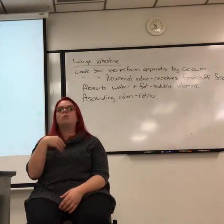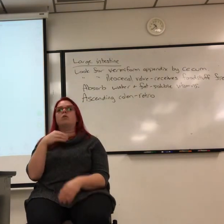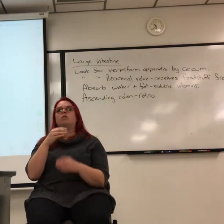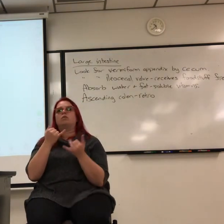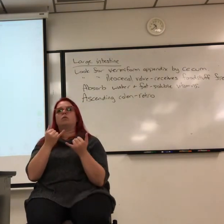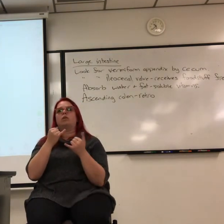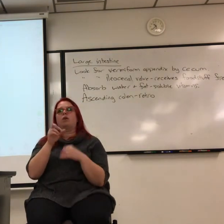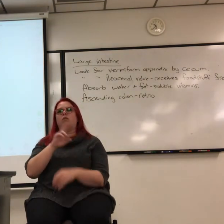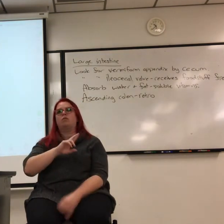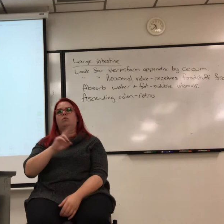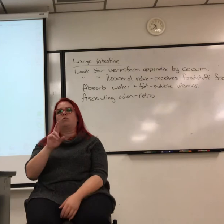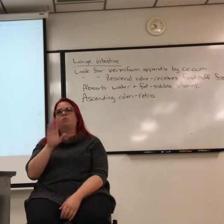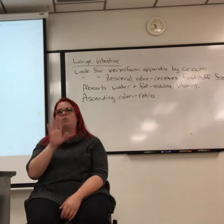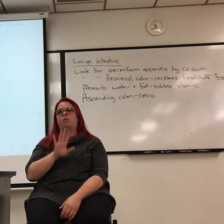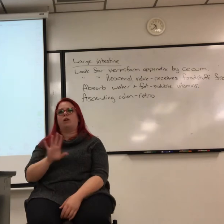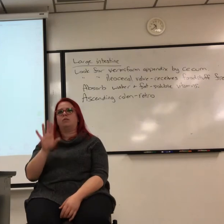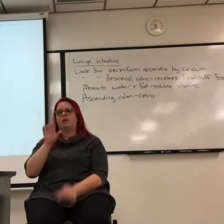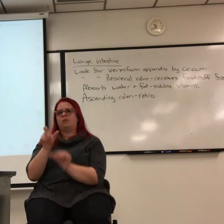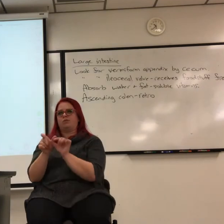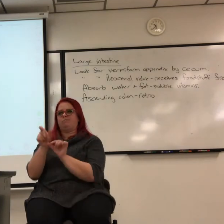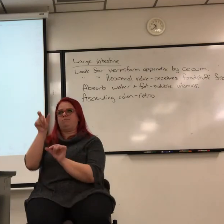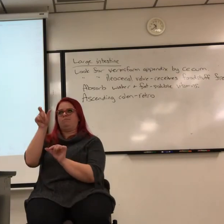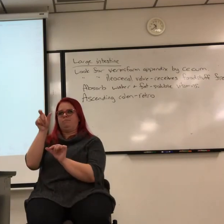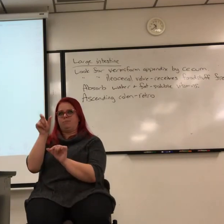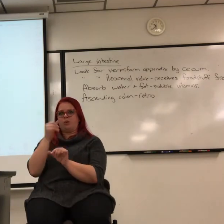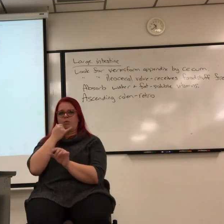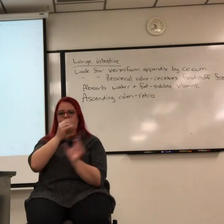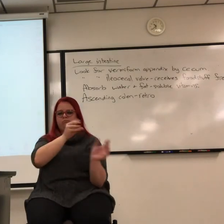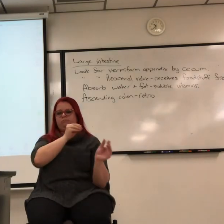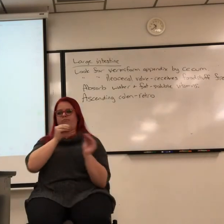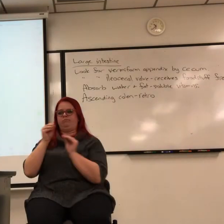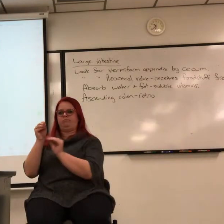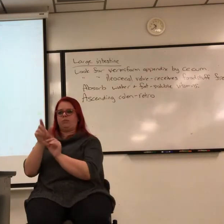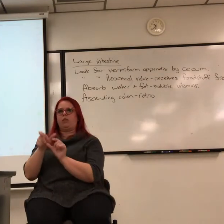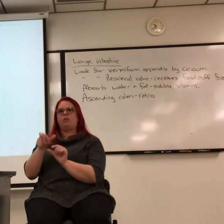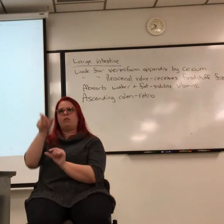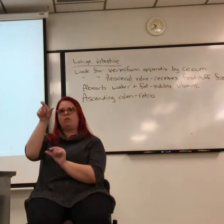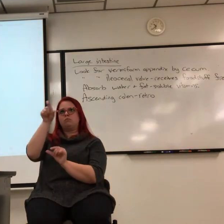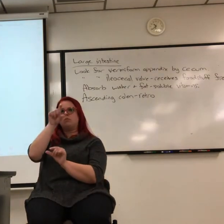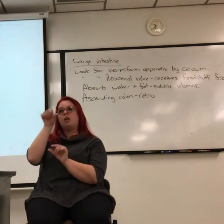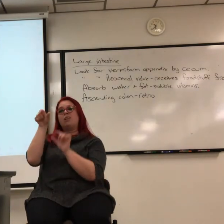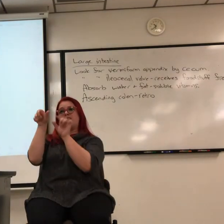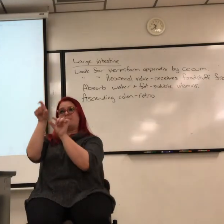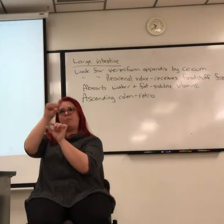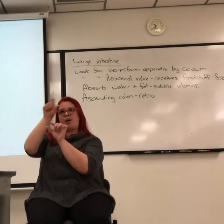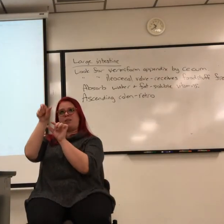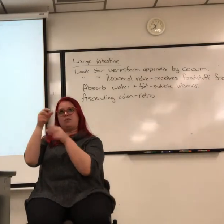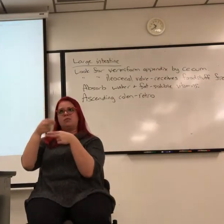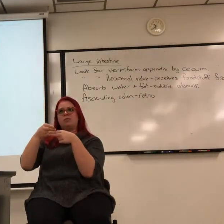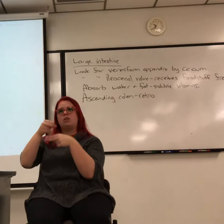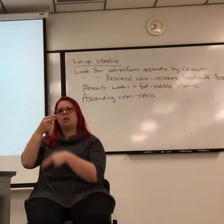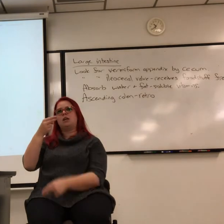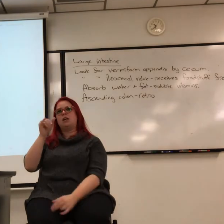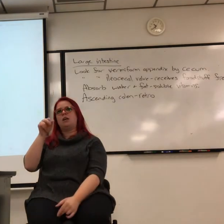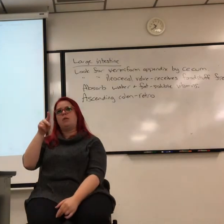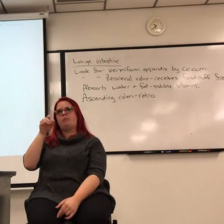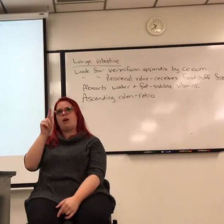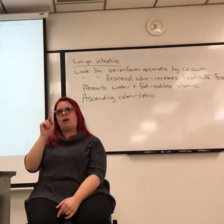So, that bend is called the hepatic flexure or right colic